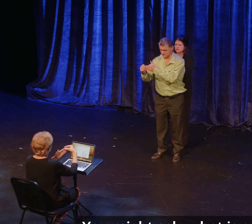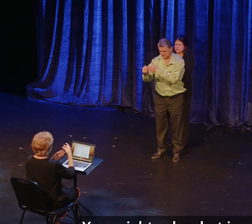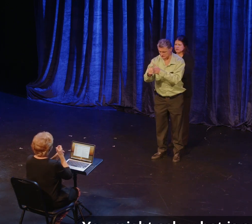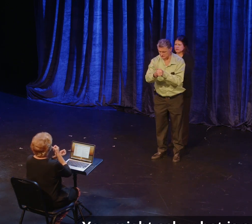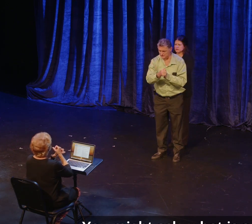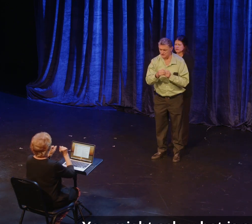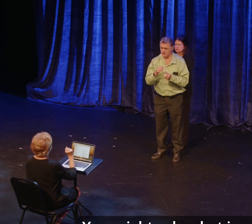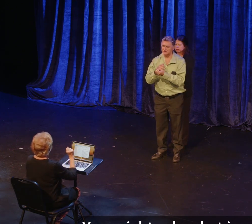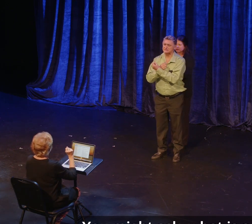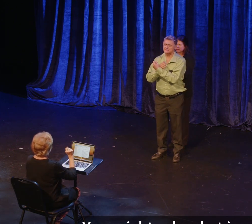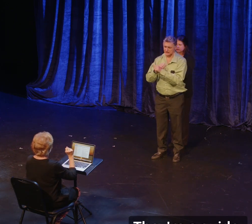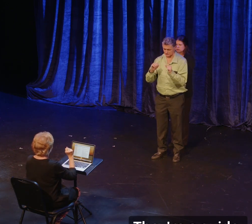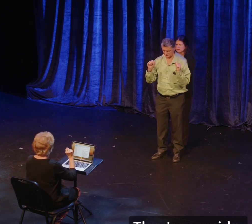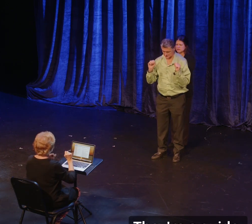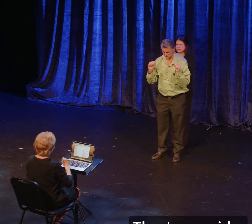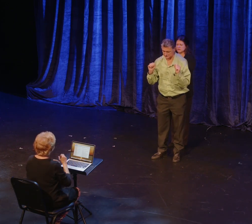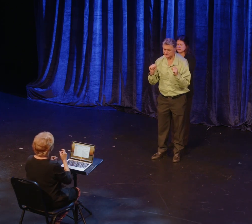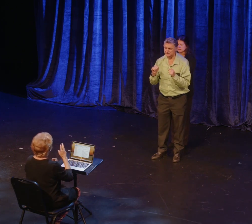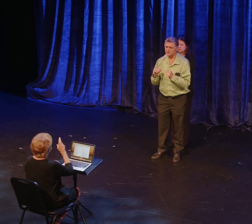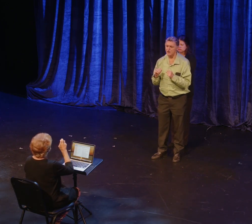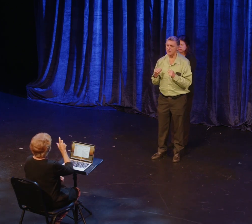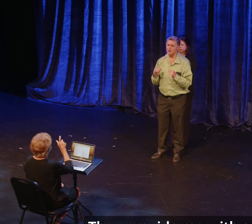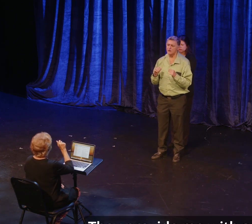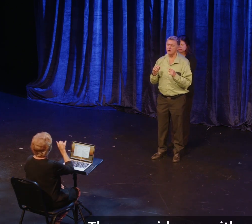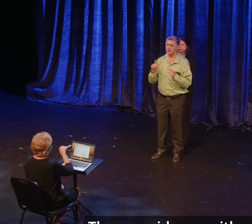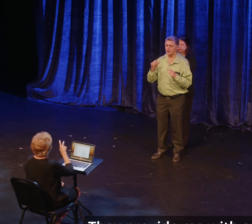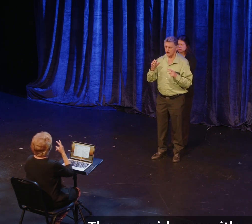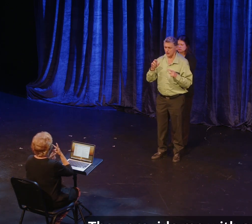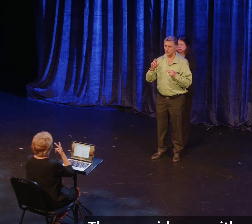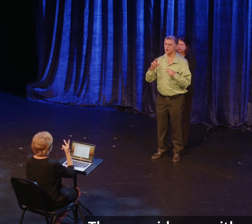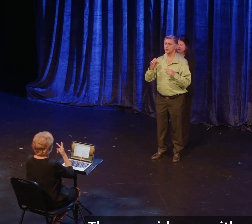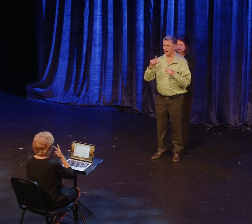what is an SSP? They're a guide. They provide me with safety.